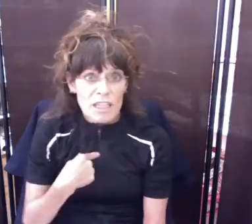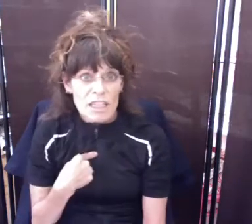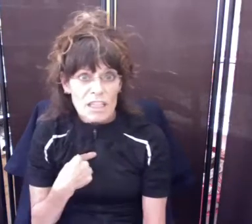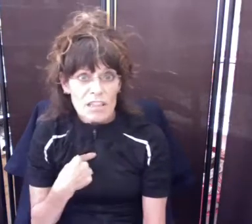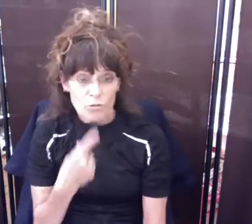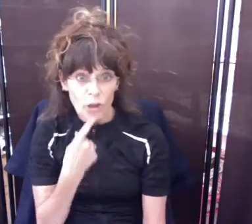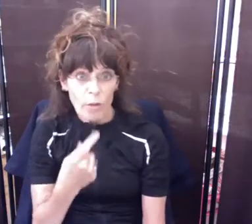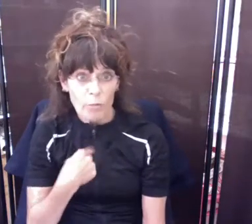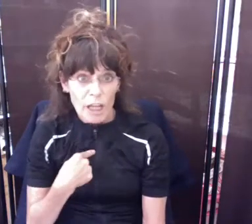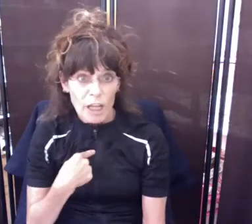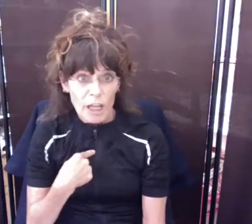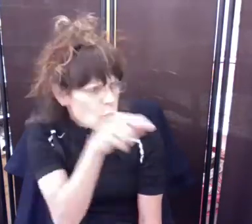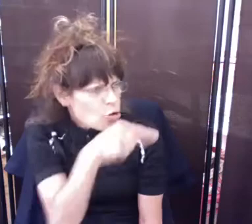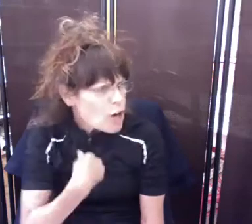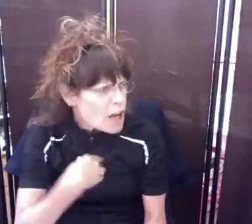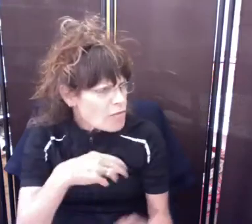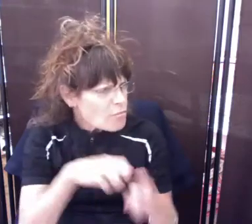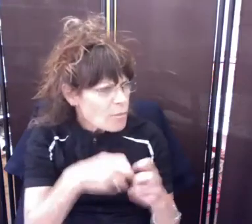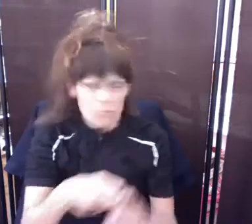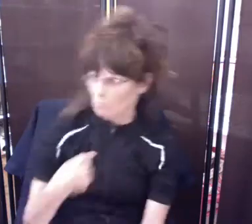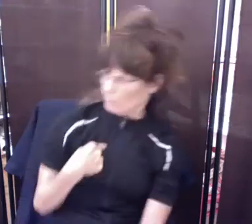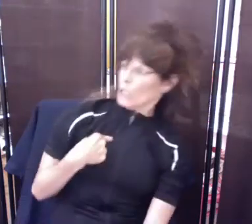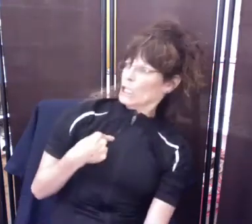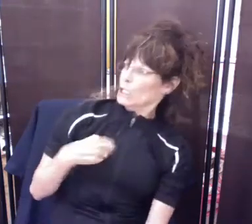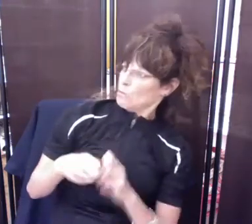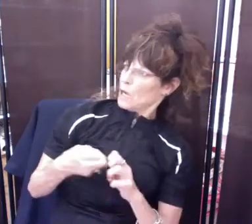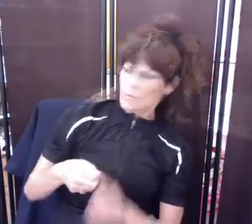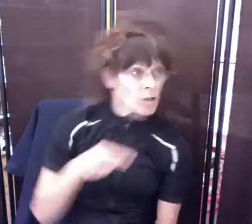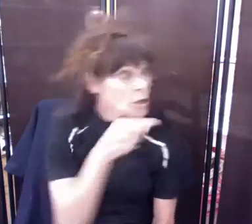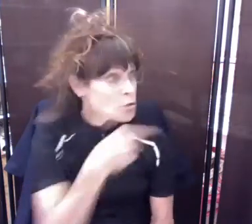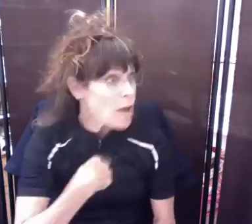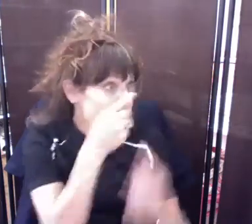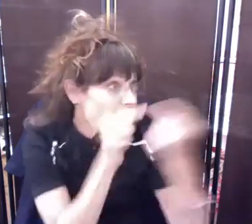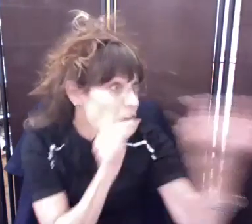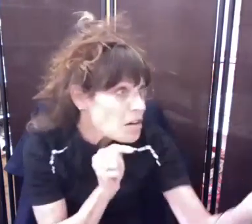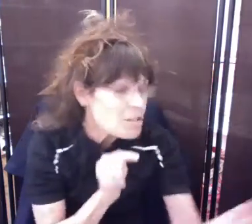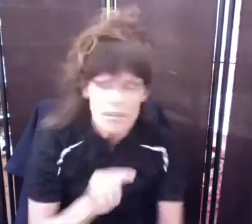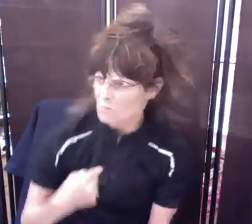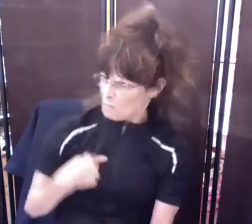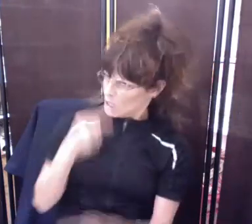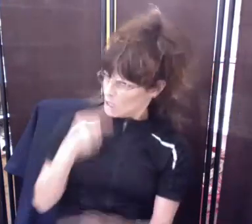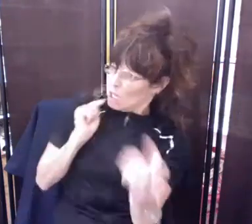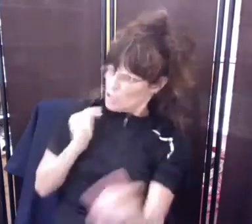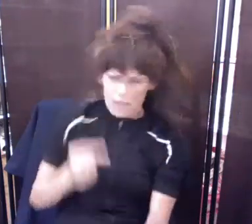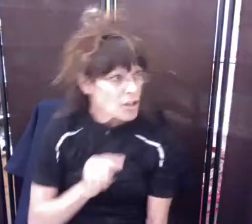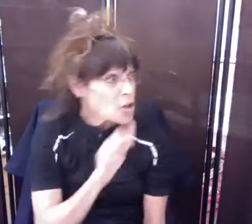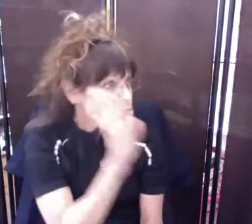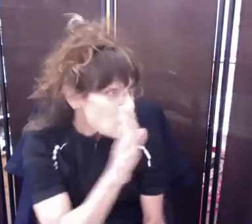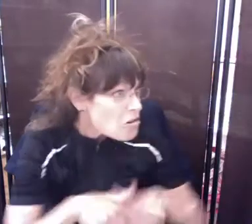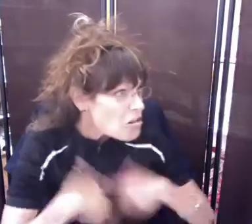allergy, and an obsession and an unmanageable life. I would have looked at you like you were absolutely